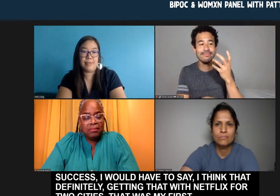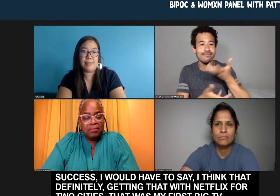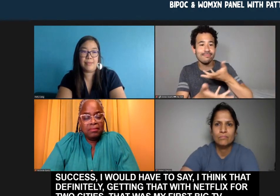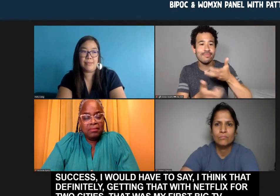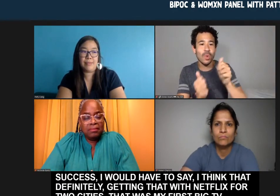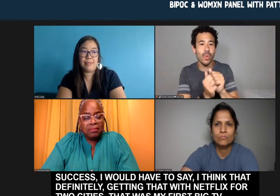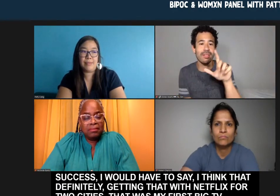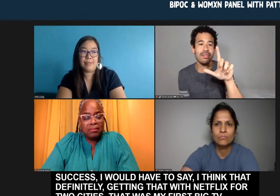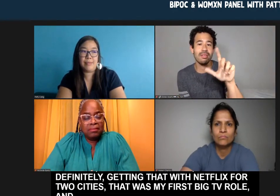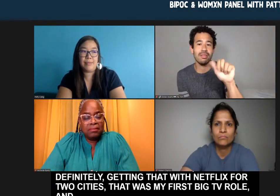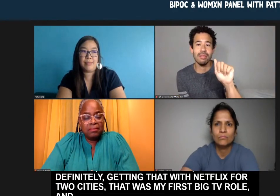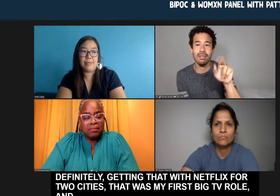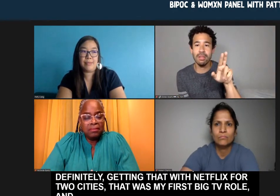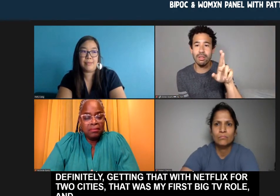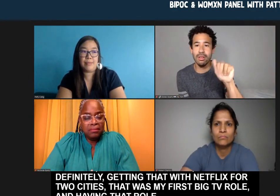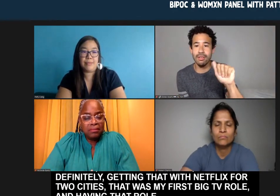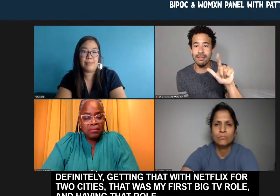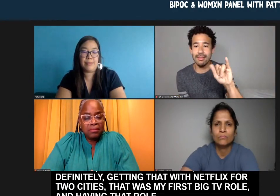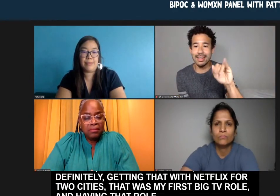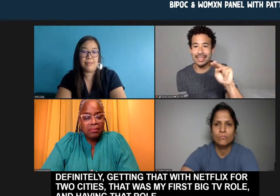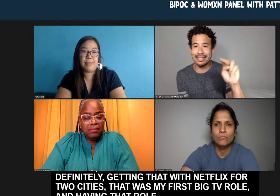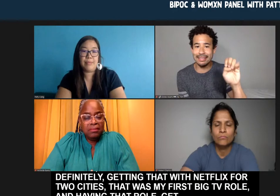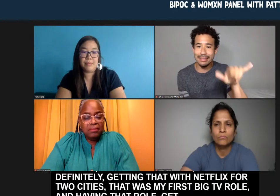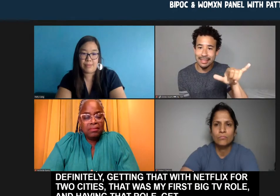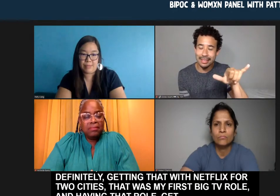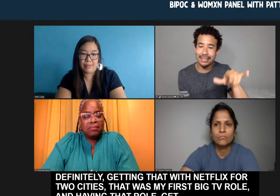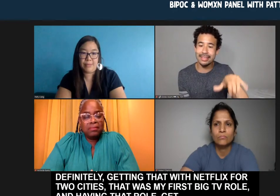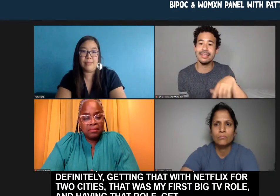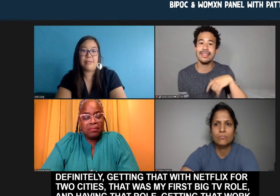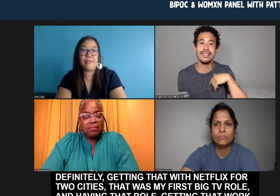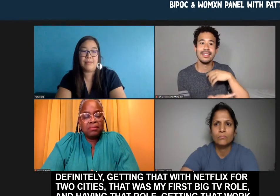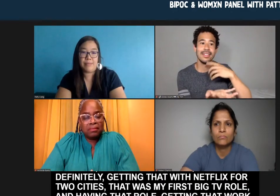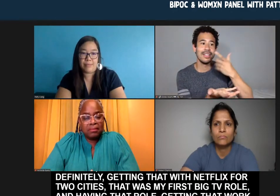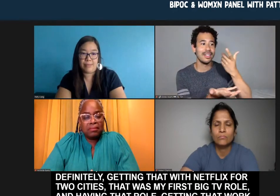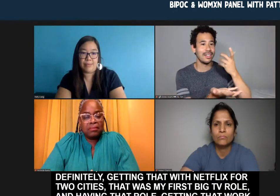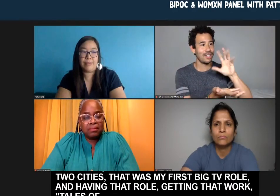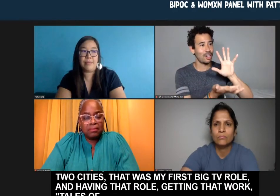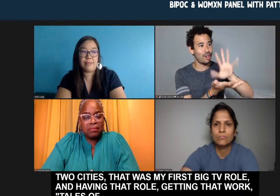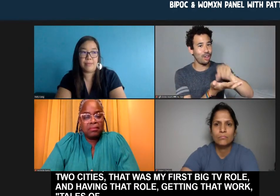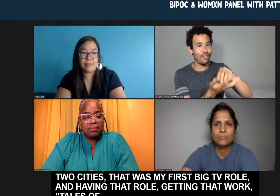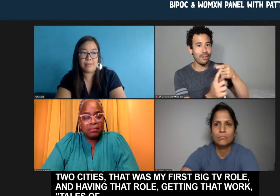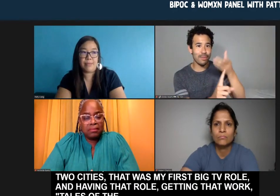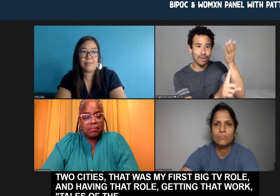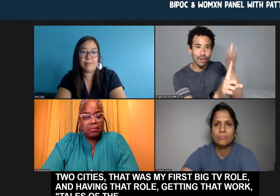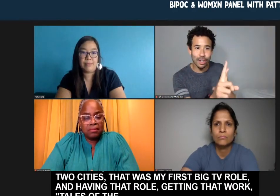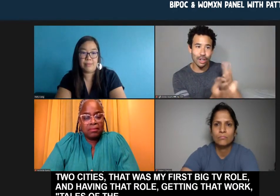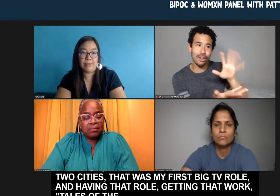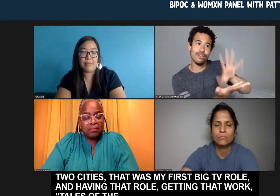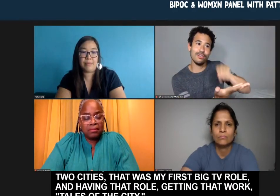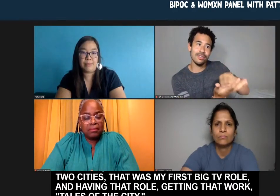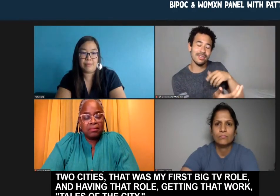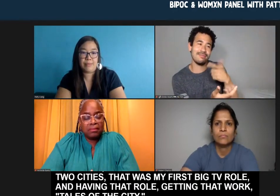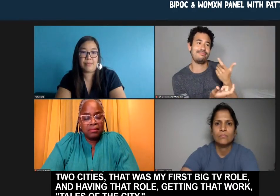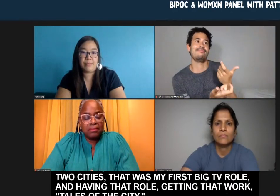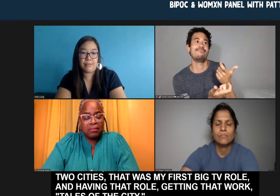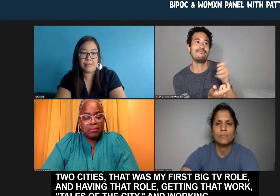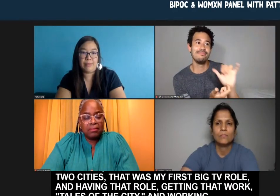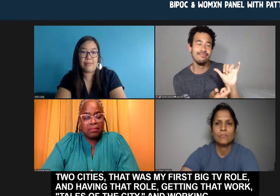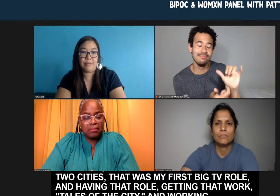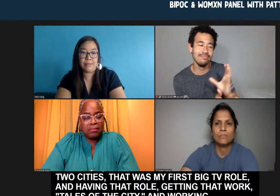getting that work, Tales of the City, and working with Laura Linney, and learning from her, learning just